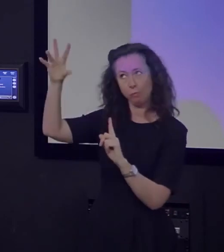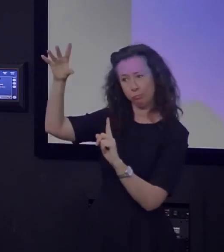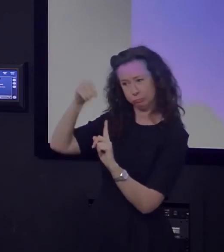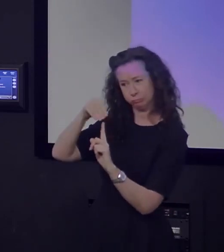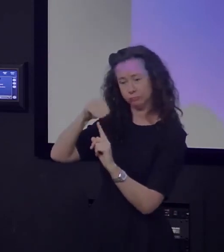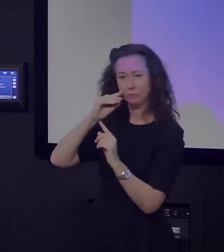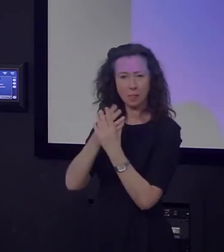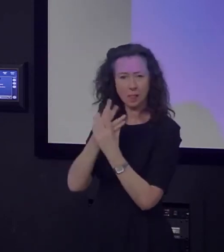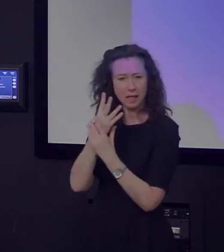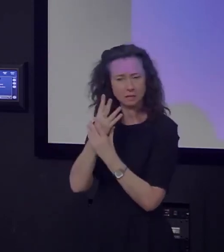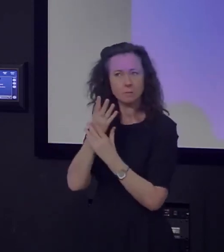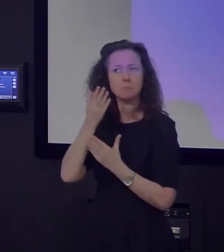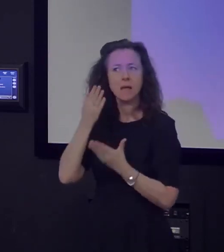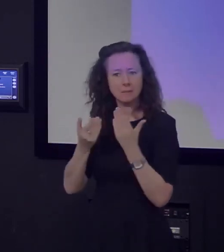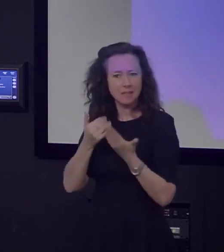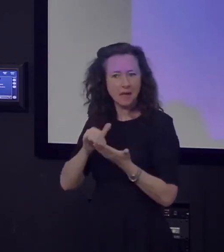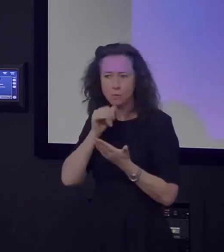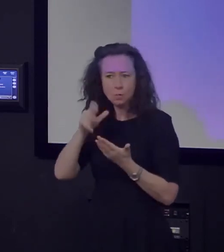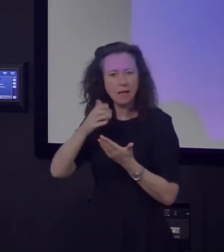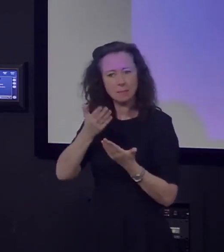to it.